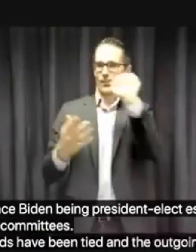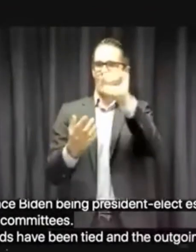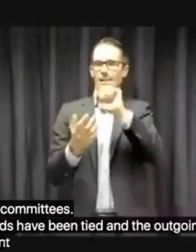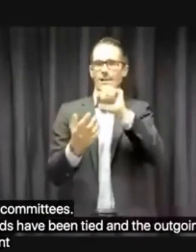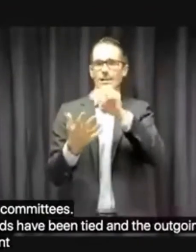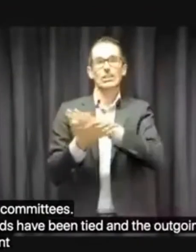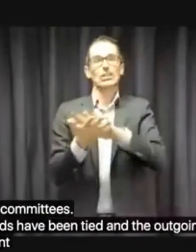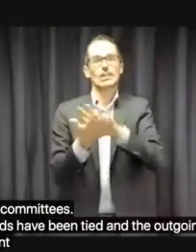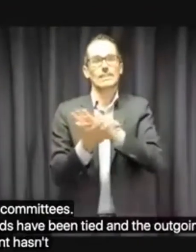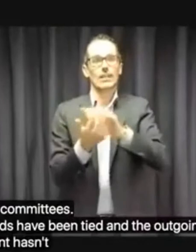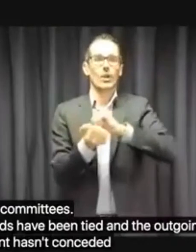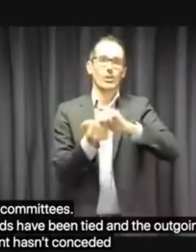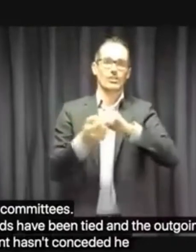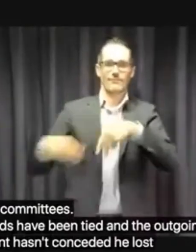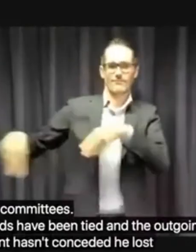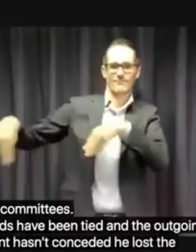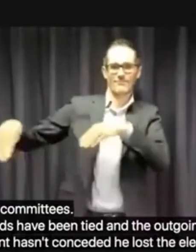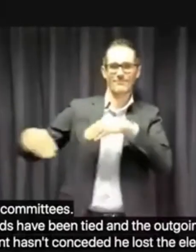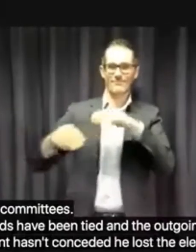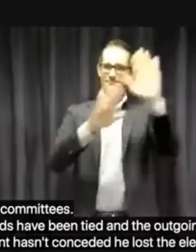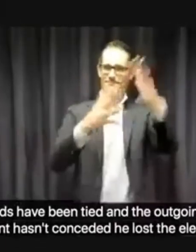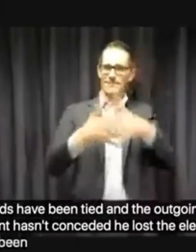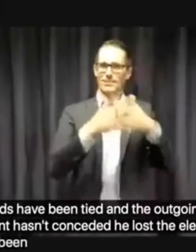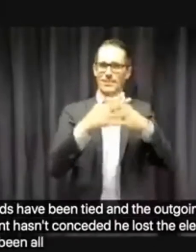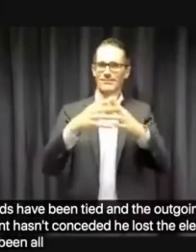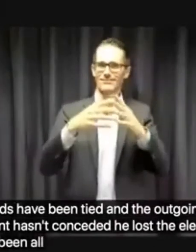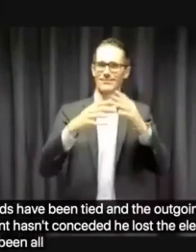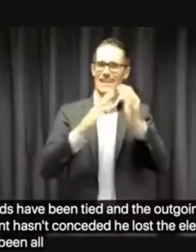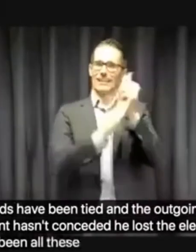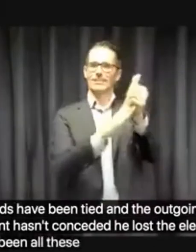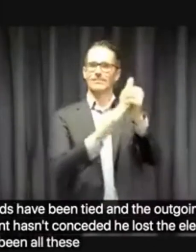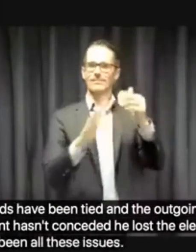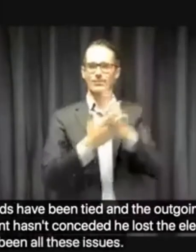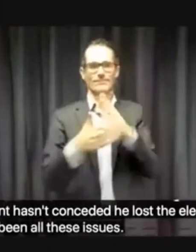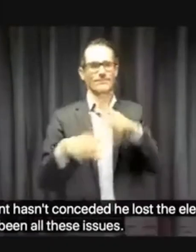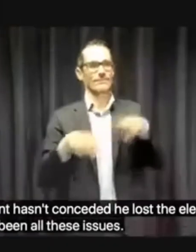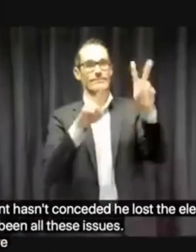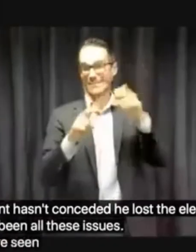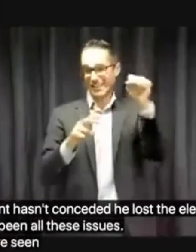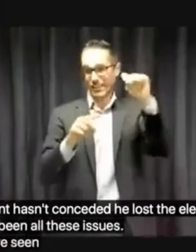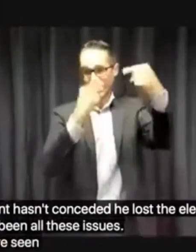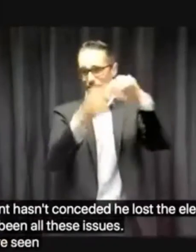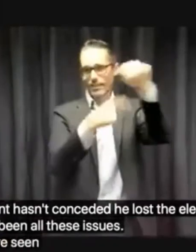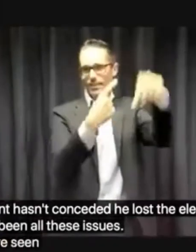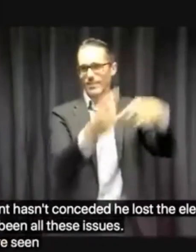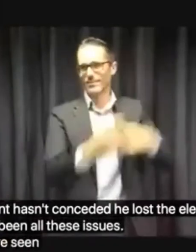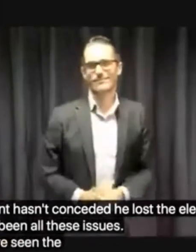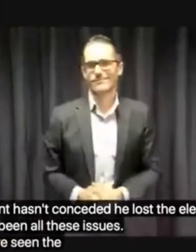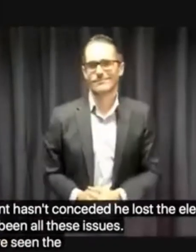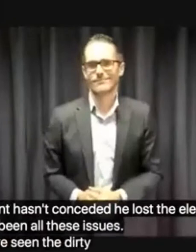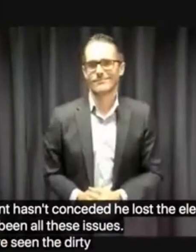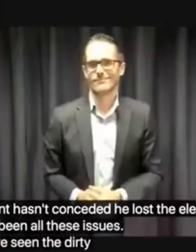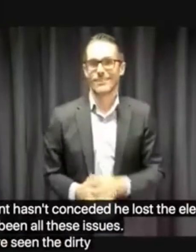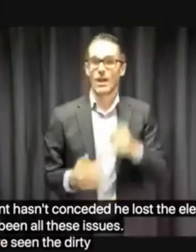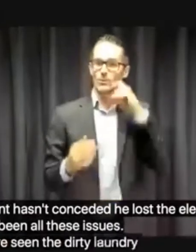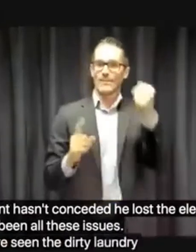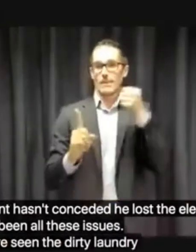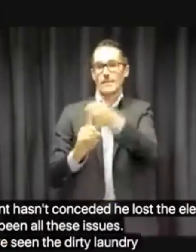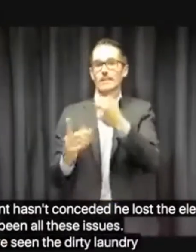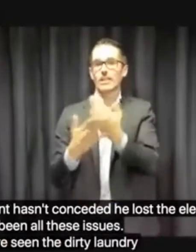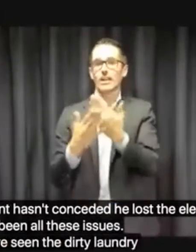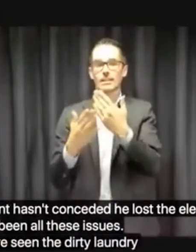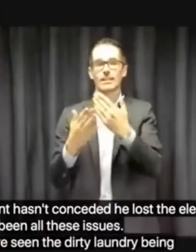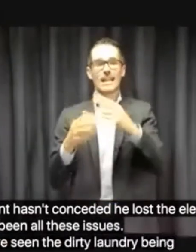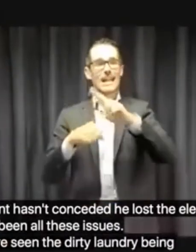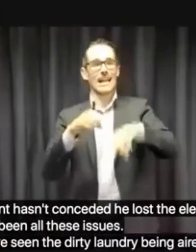all these issues. So we've seen the dirty laundry being aired over in the United States during the election process, and it still